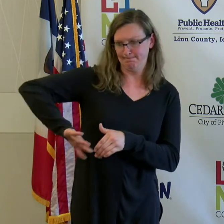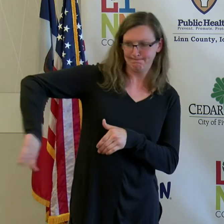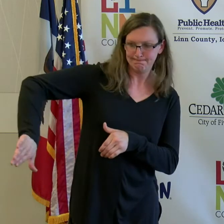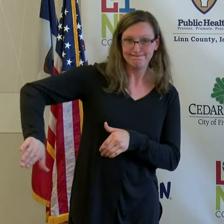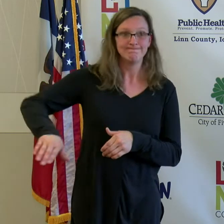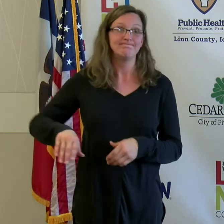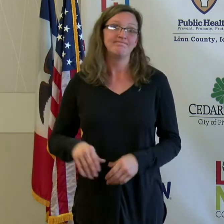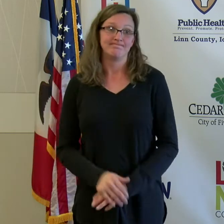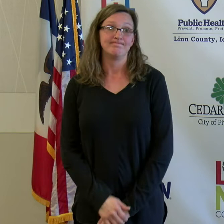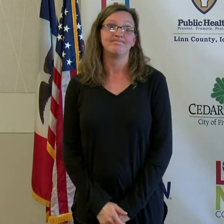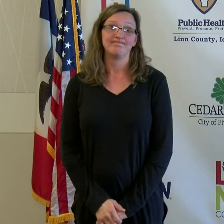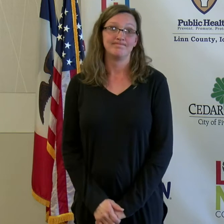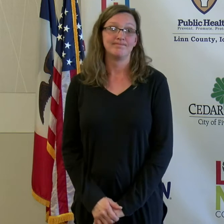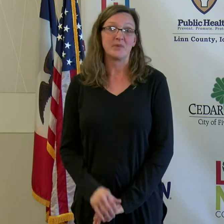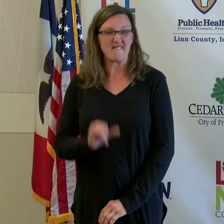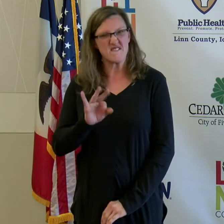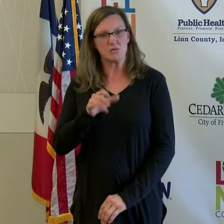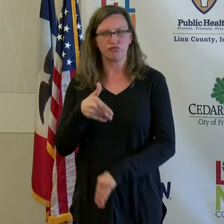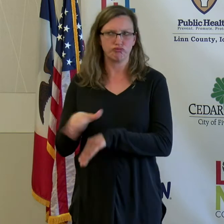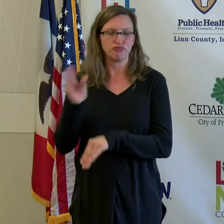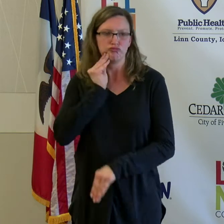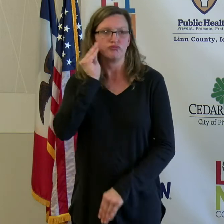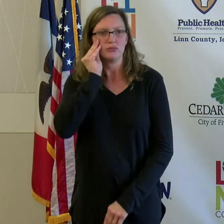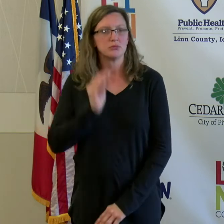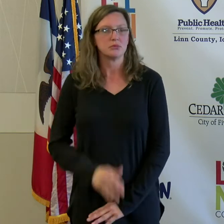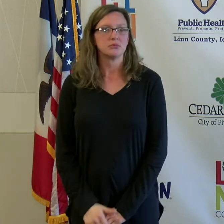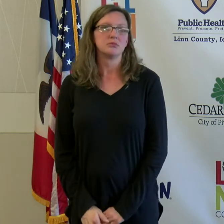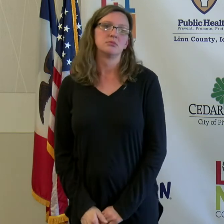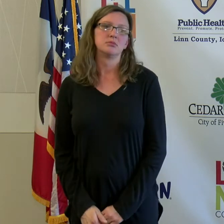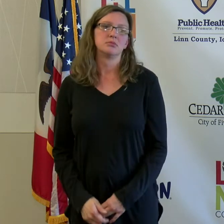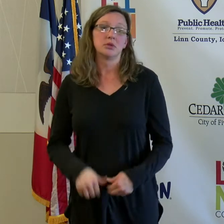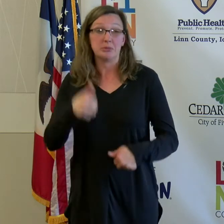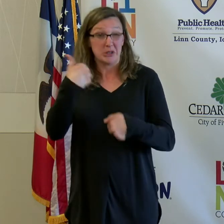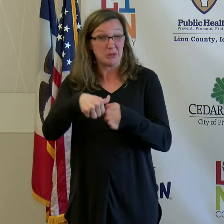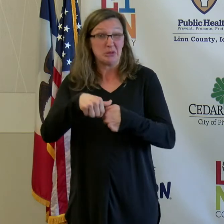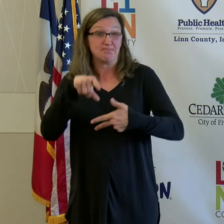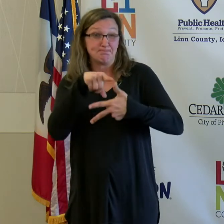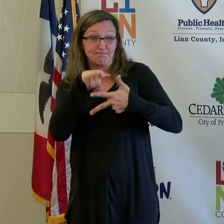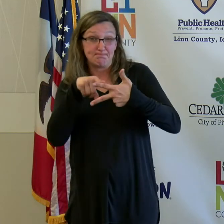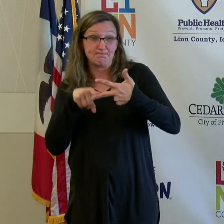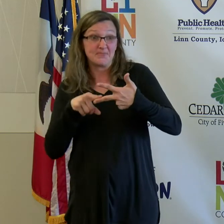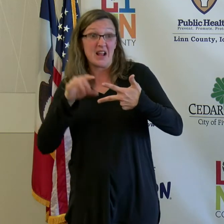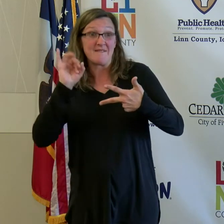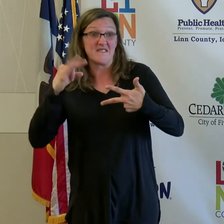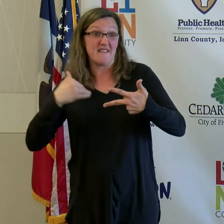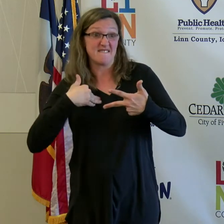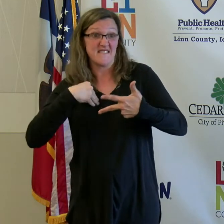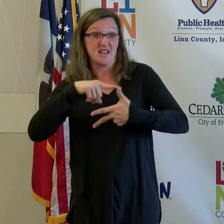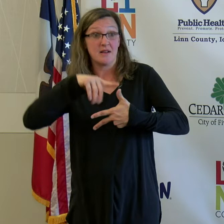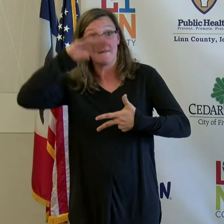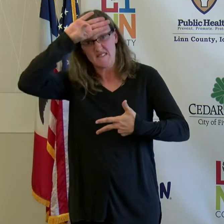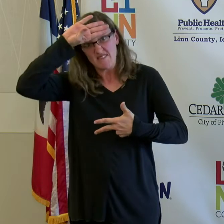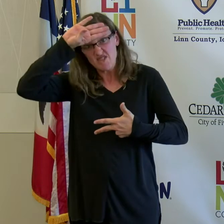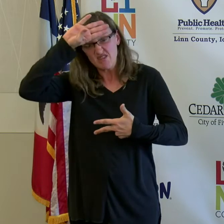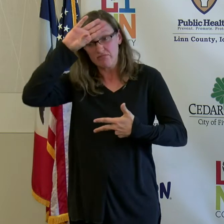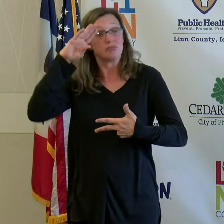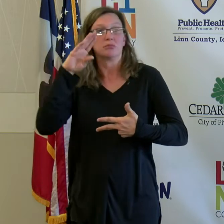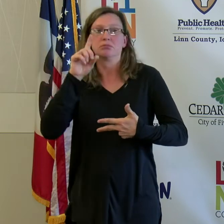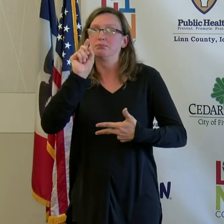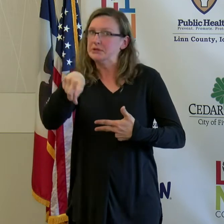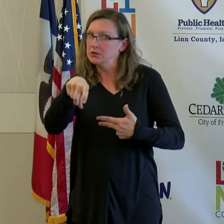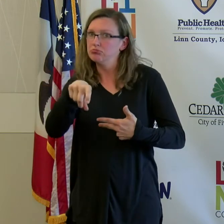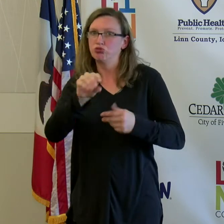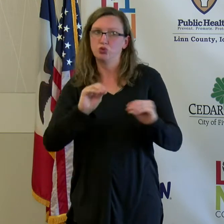the individual or the employee has had no fever for at least 72 hours. That's a full